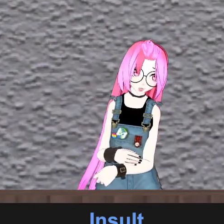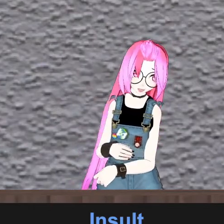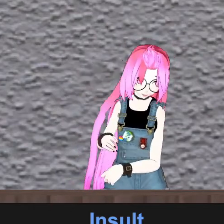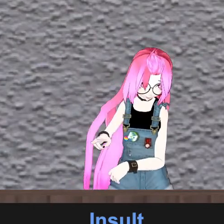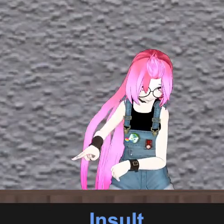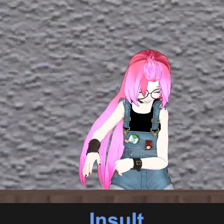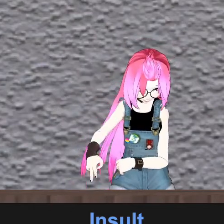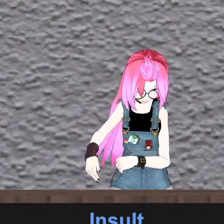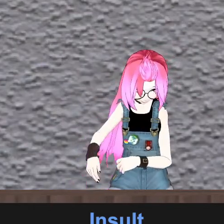Yeah.